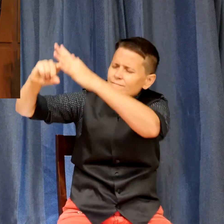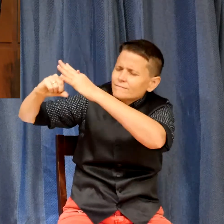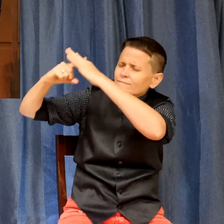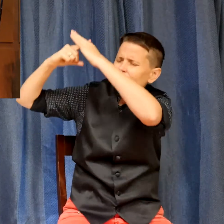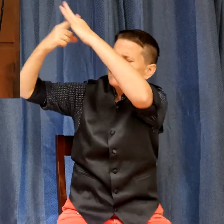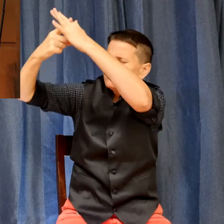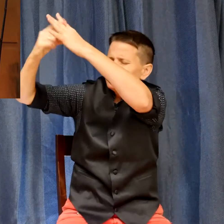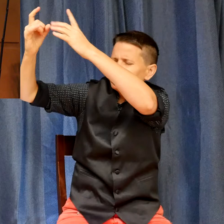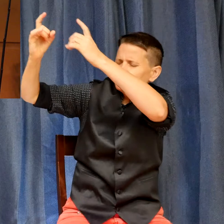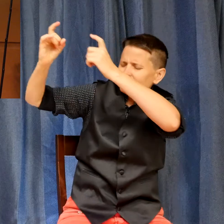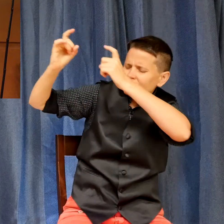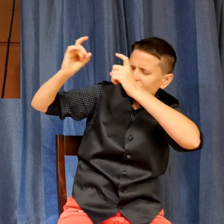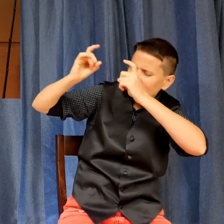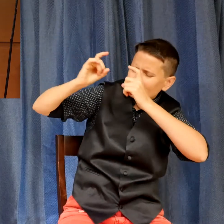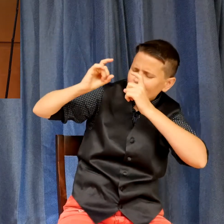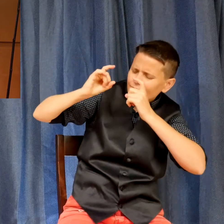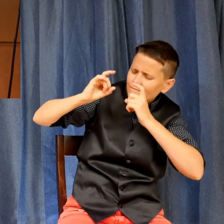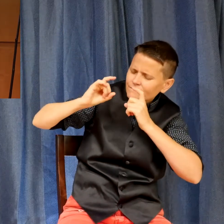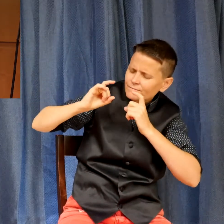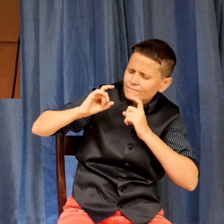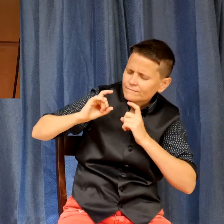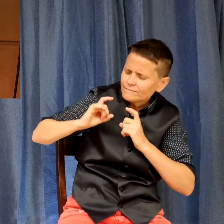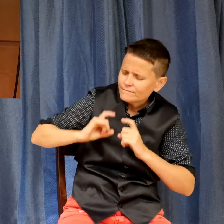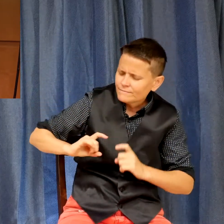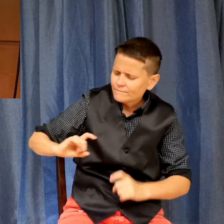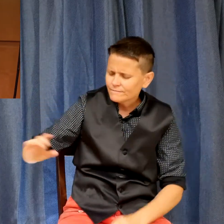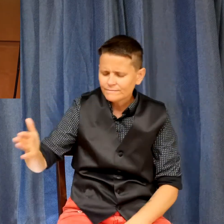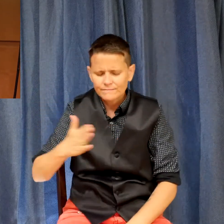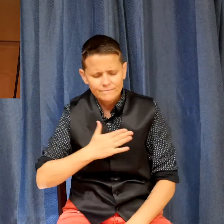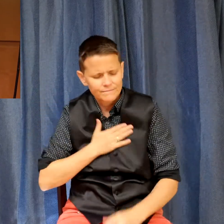strength, and